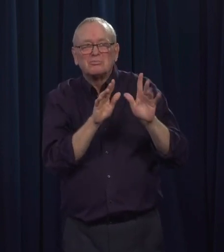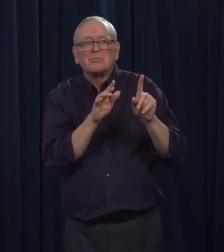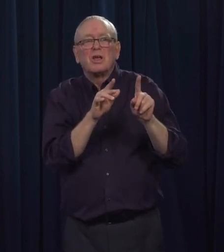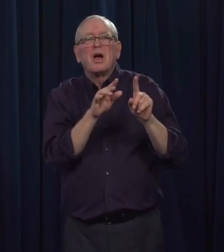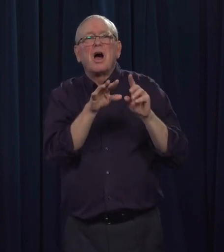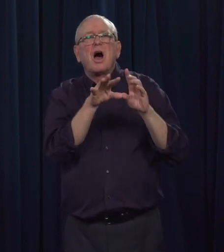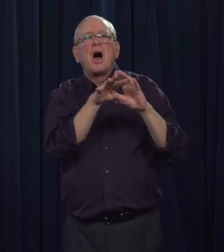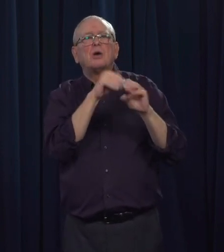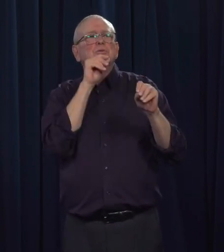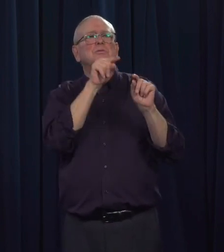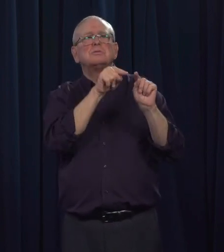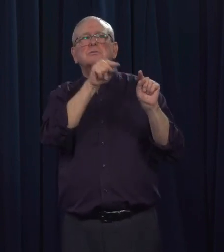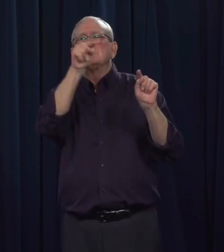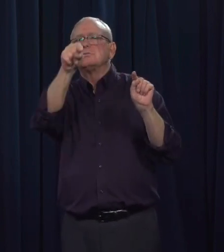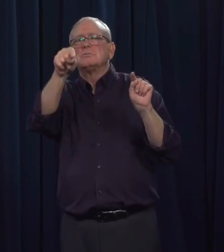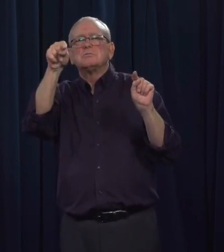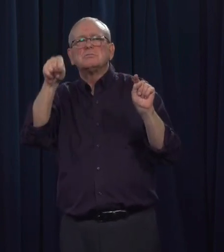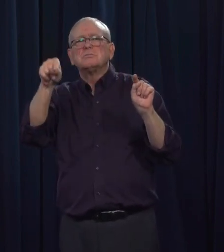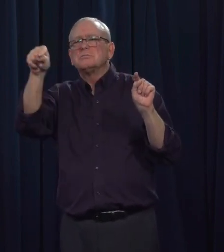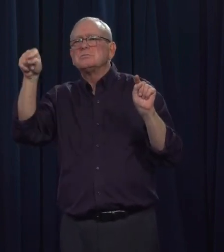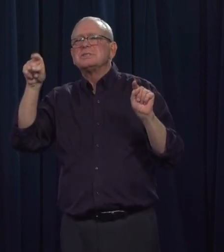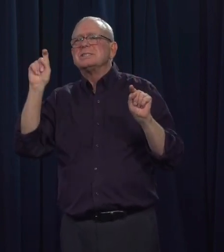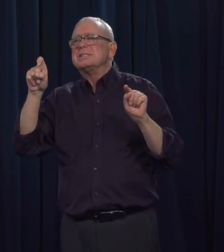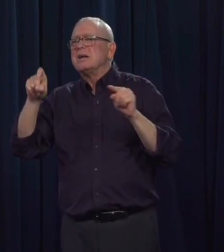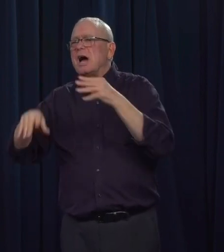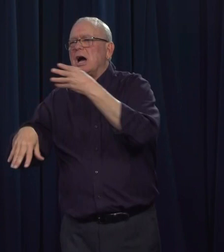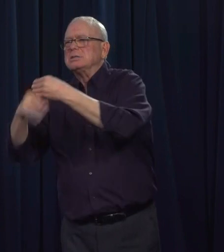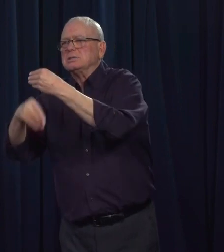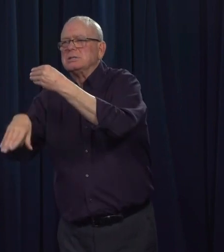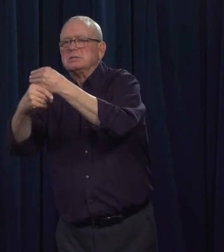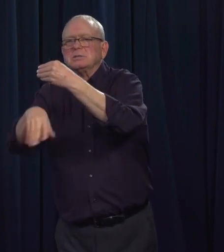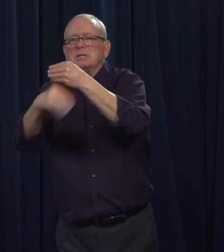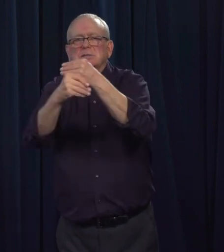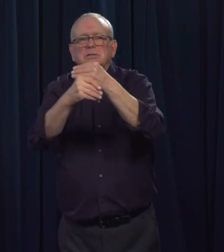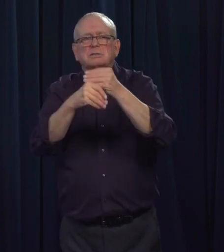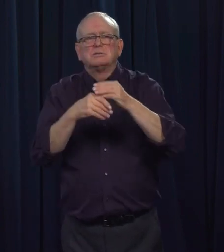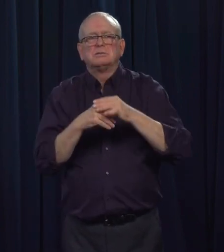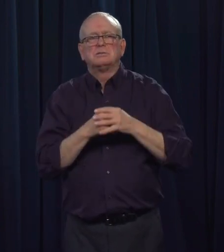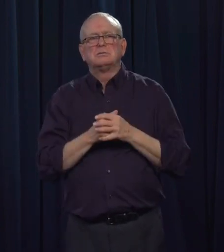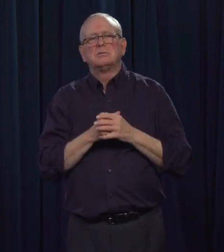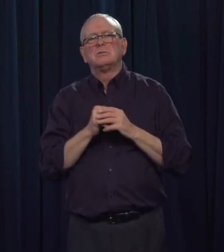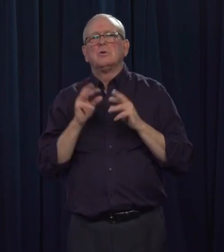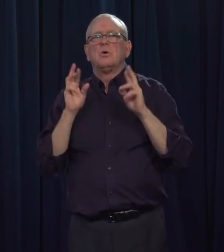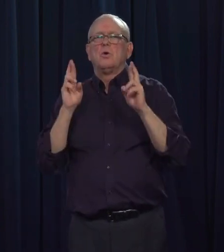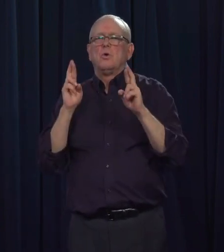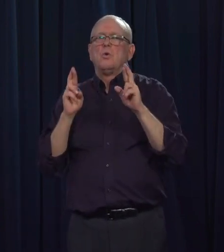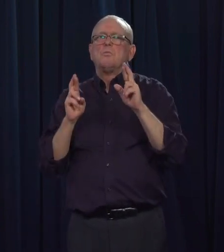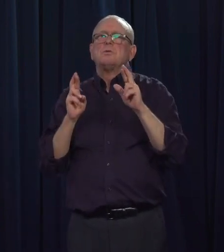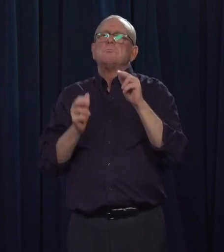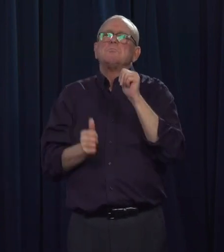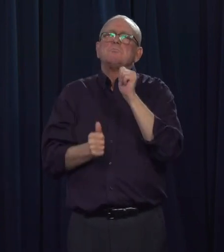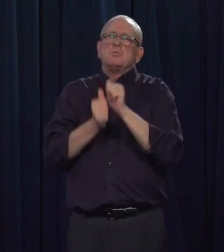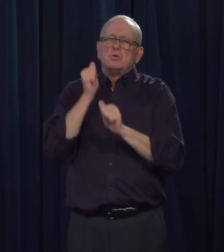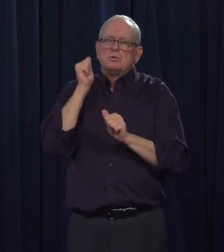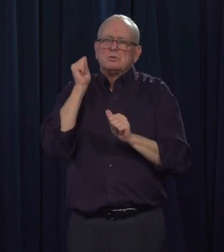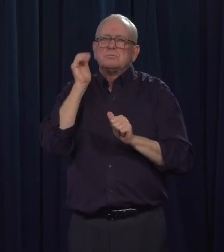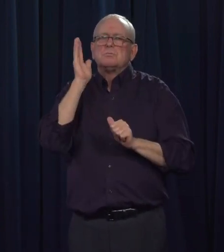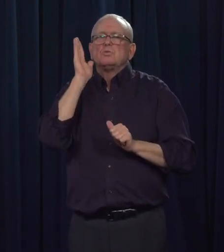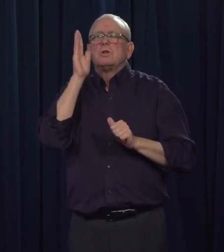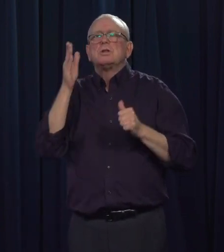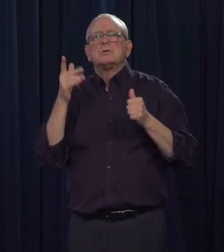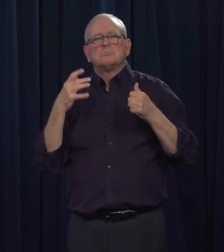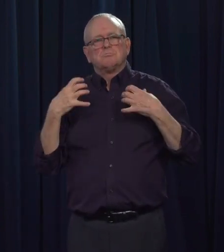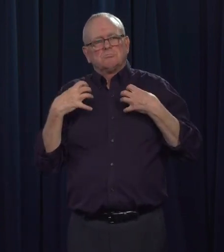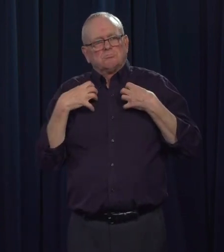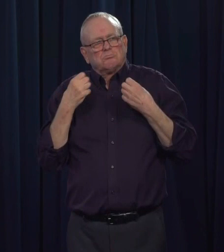care. Our hope is that most Albertans will be cared for outside of the hospital setting, And as she has said, we are looking at